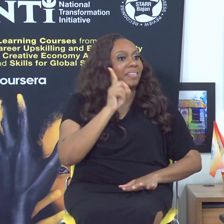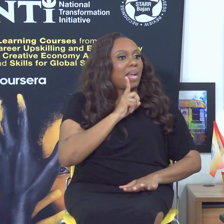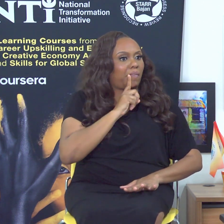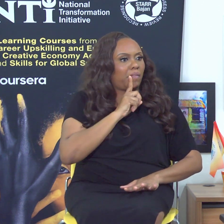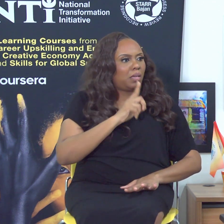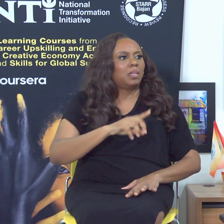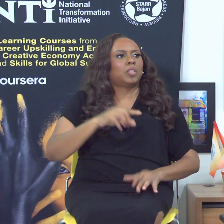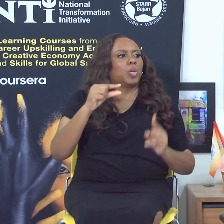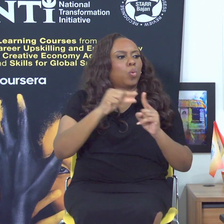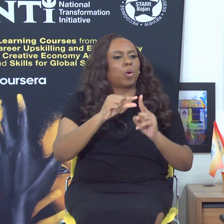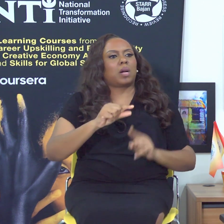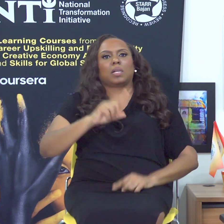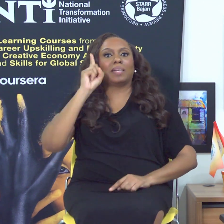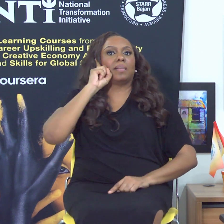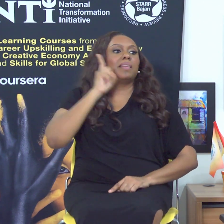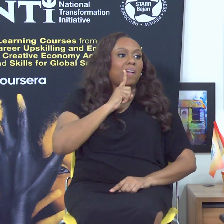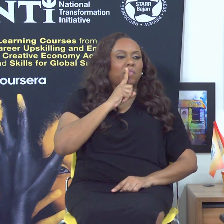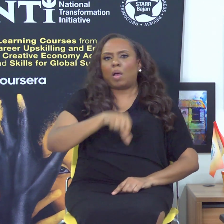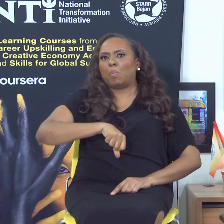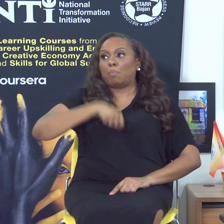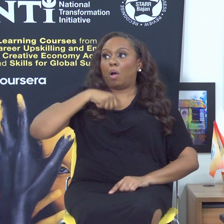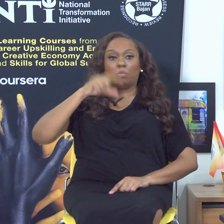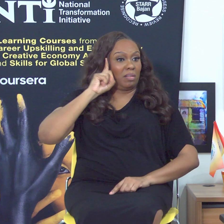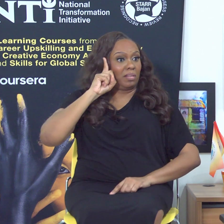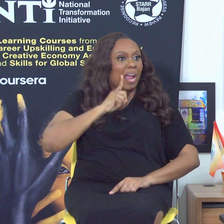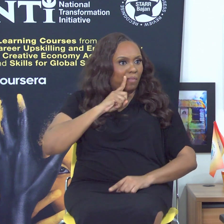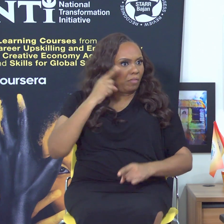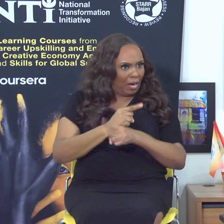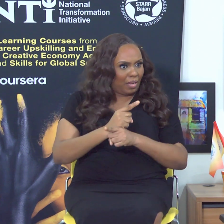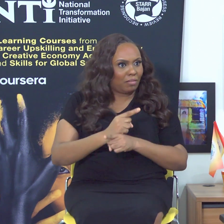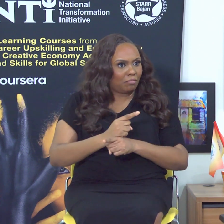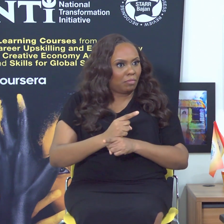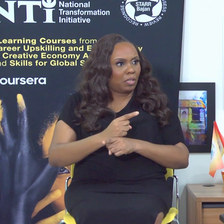Deaf is the word to use. I'm proud to be deaf. Call me deaf.